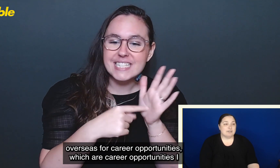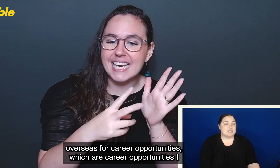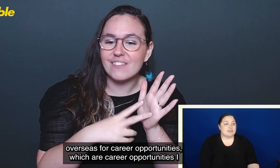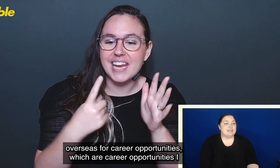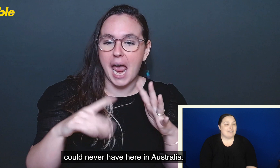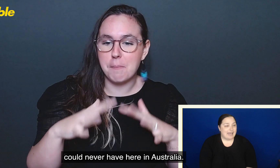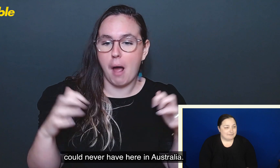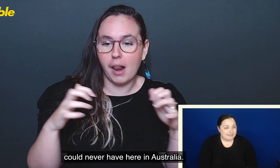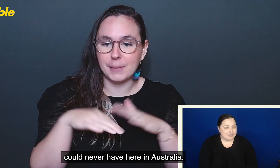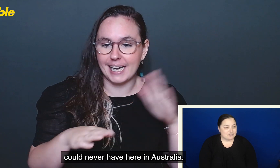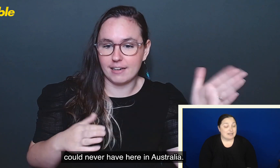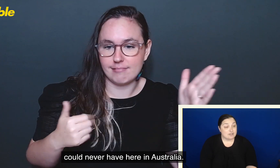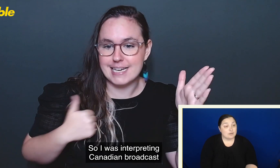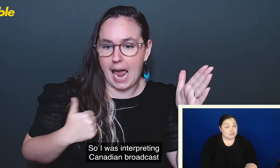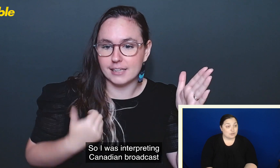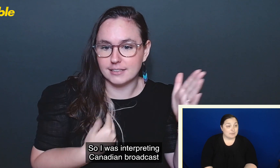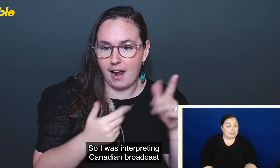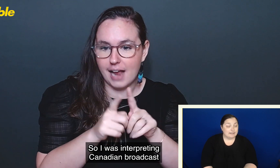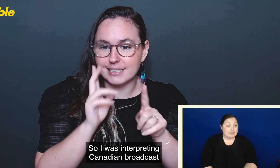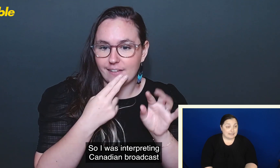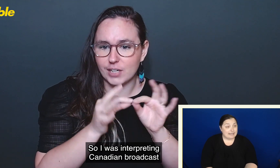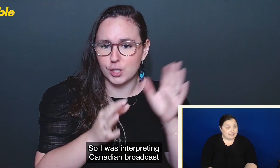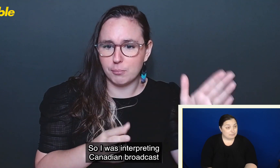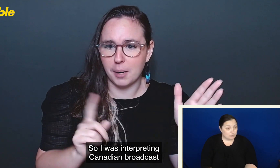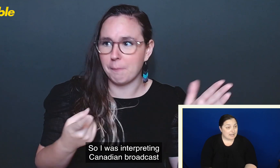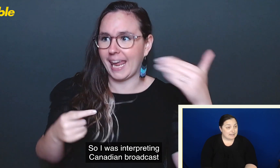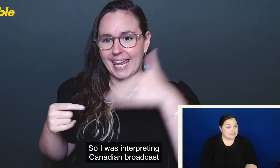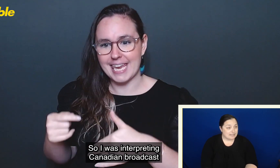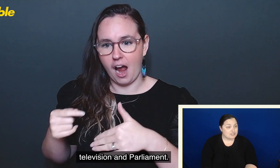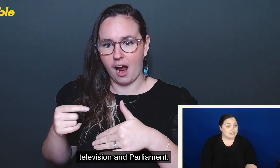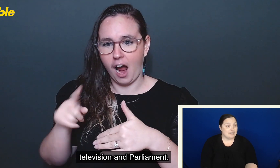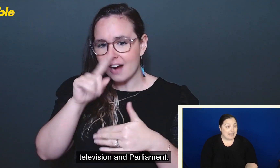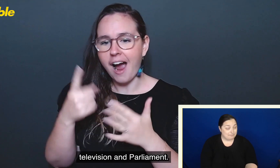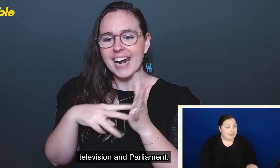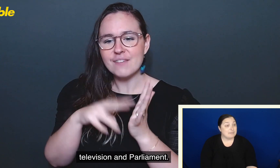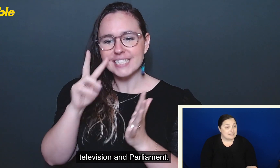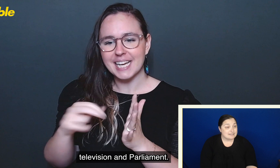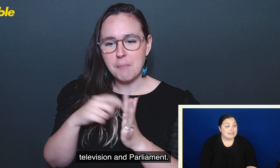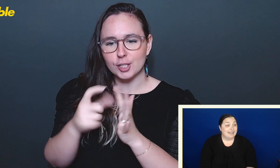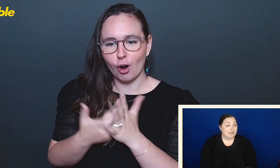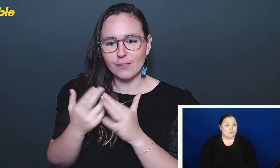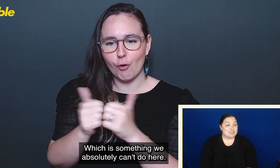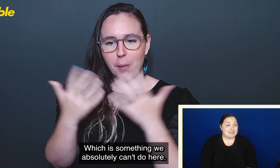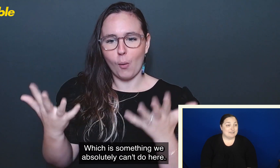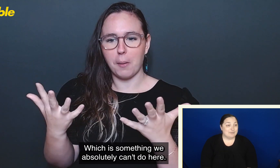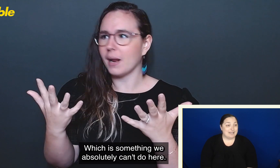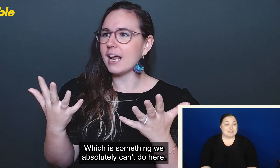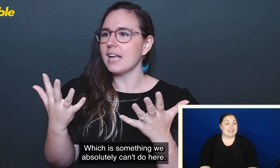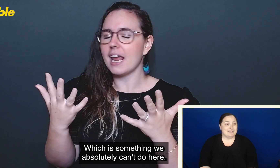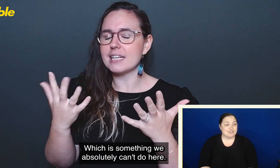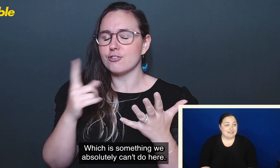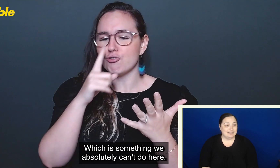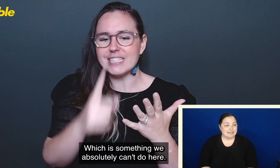which are career opportunities I could never have here in Australia. So I was interpreting Canadian broadcast television and Parliament, which is something